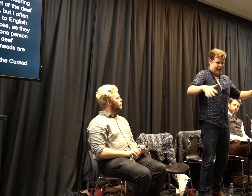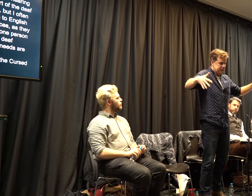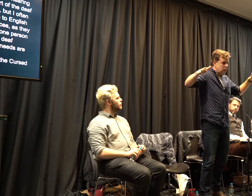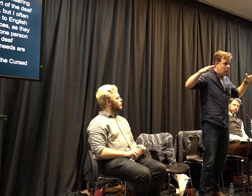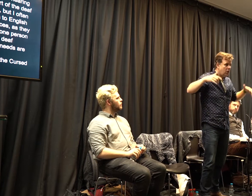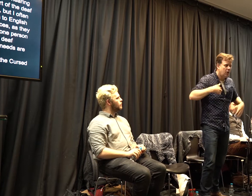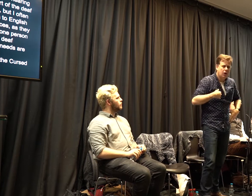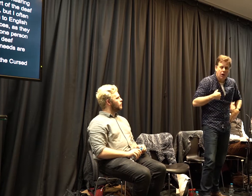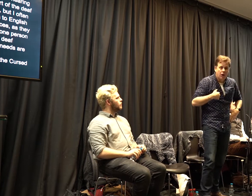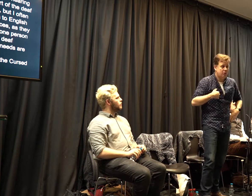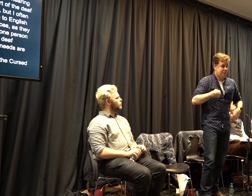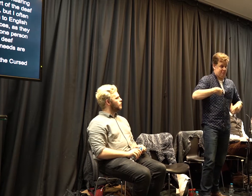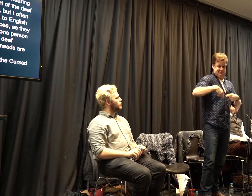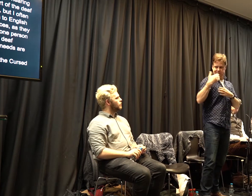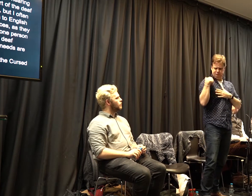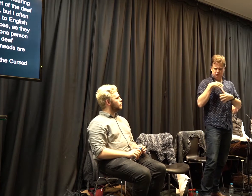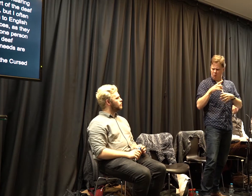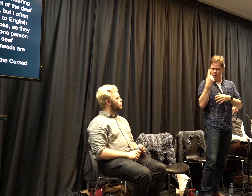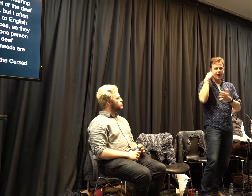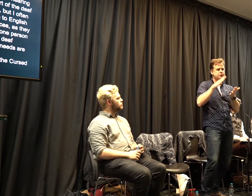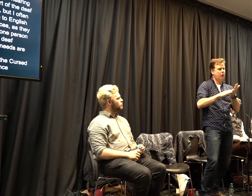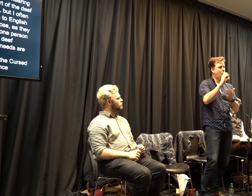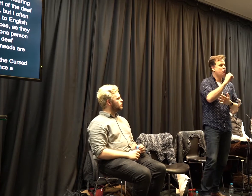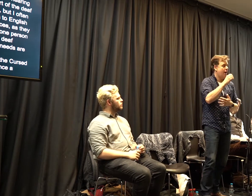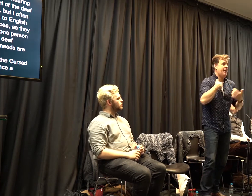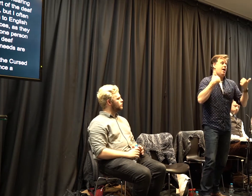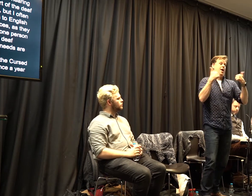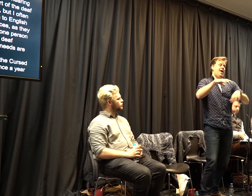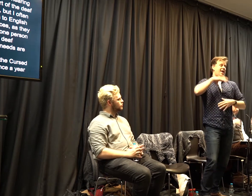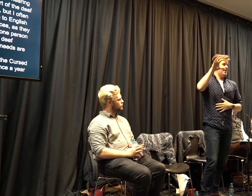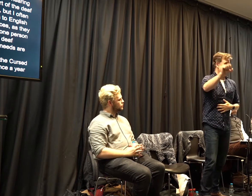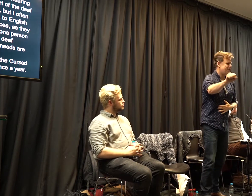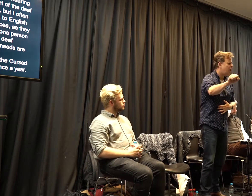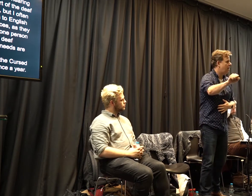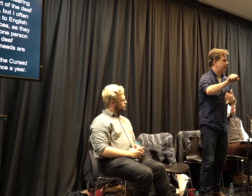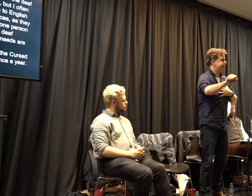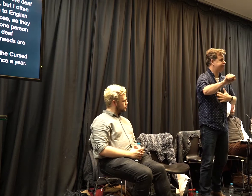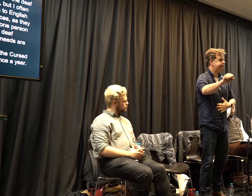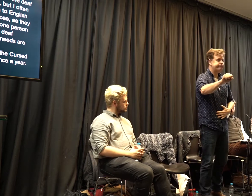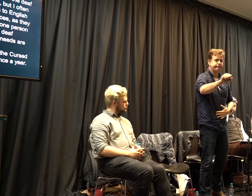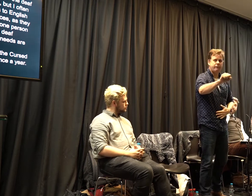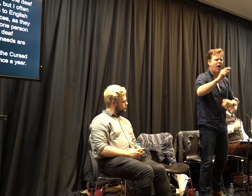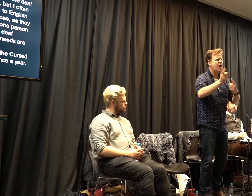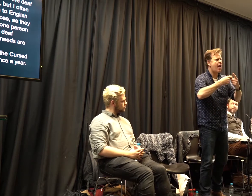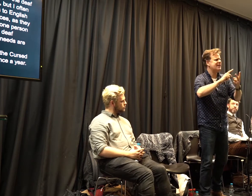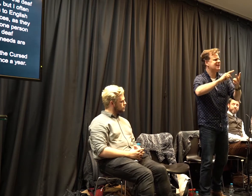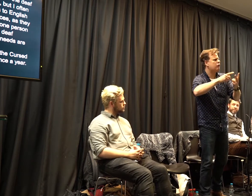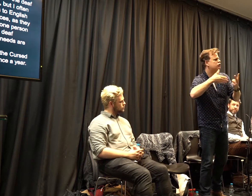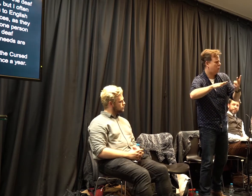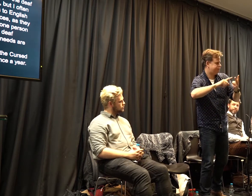There's only one captioned performance a year. Last month in October, I finally got my